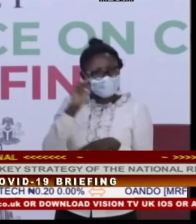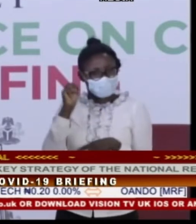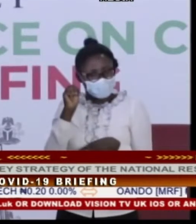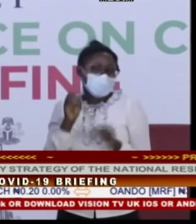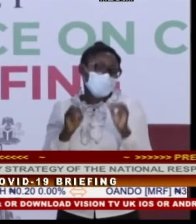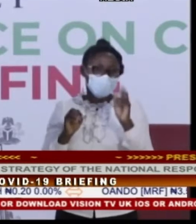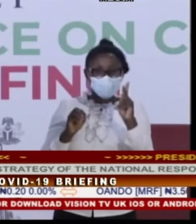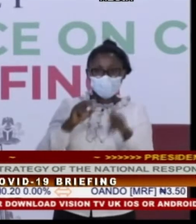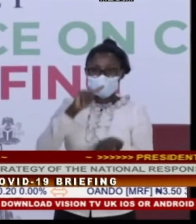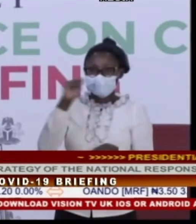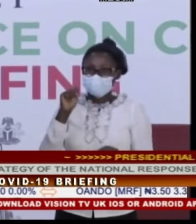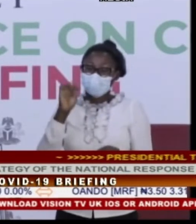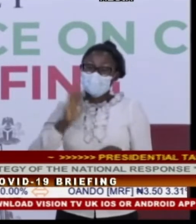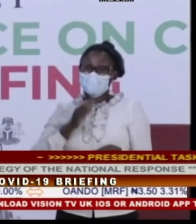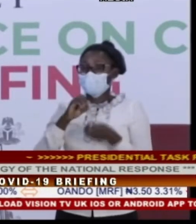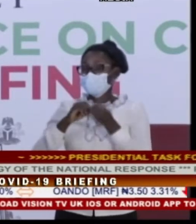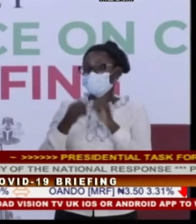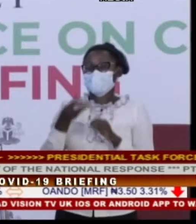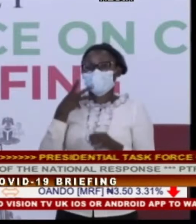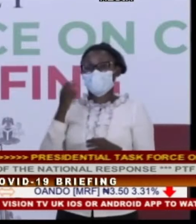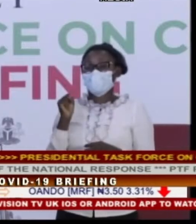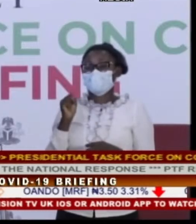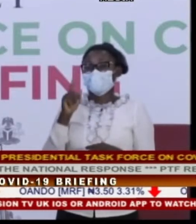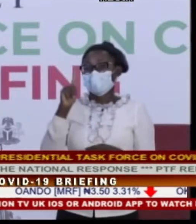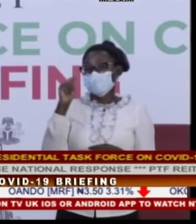In doing that, there must be